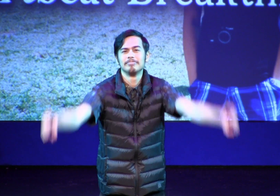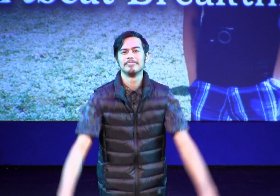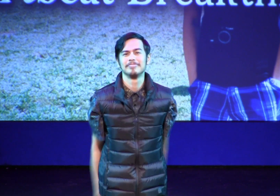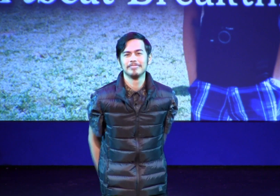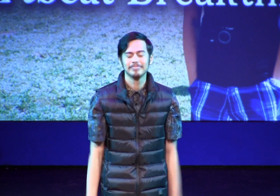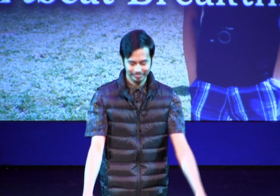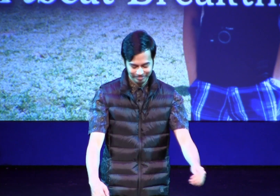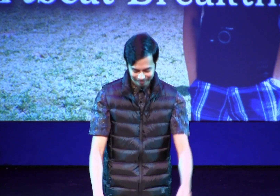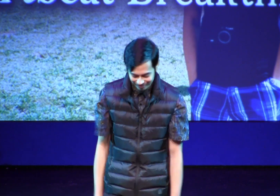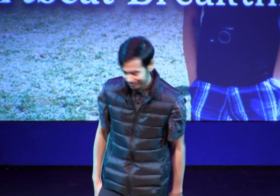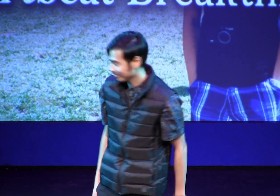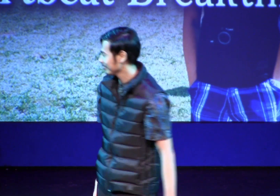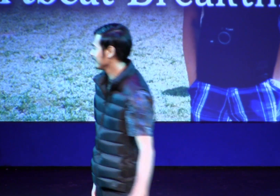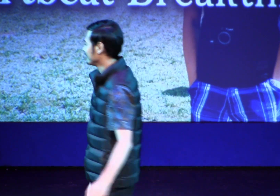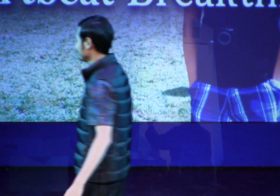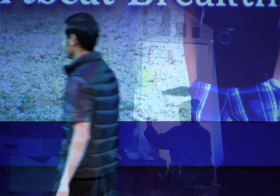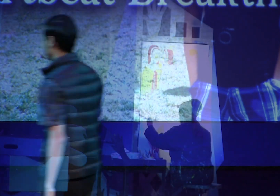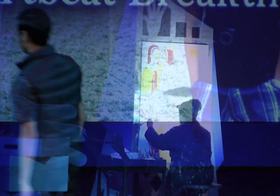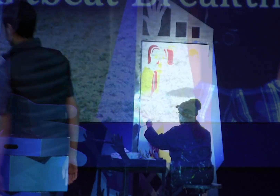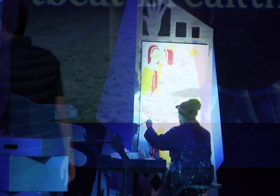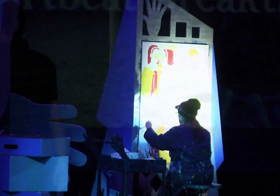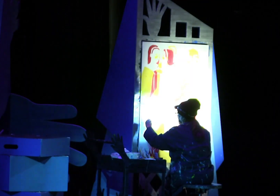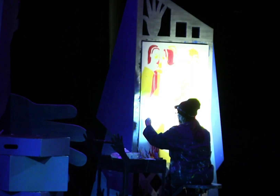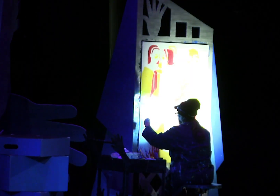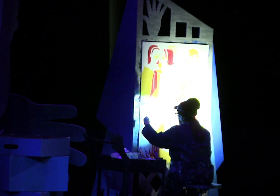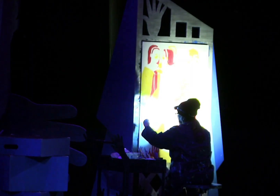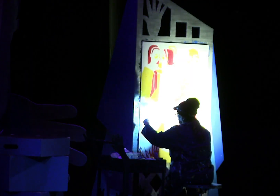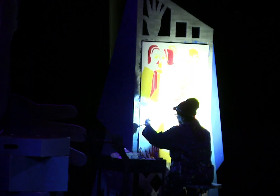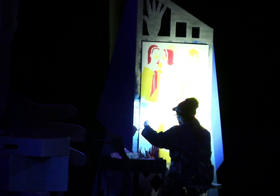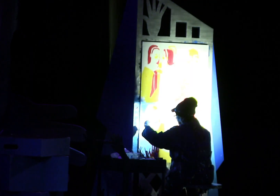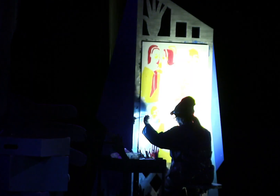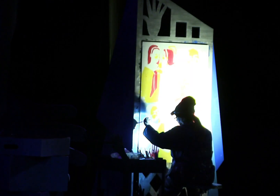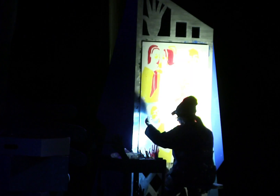And also, deaf children are our future.